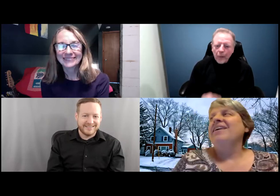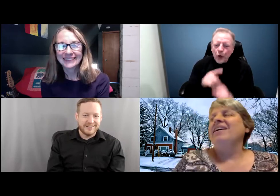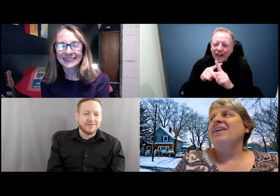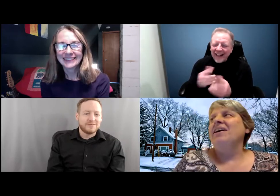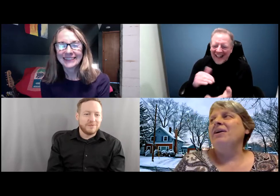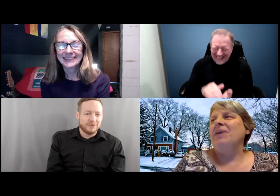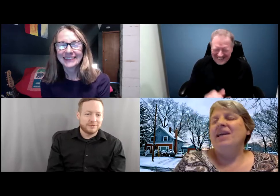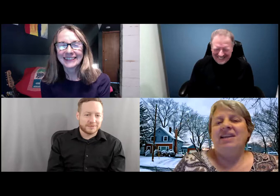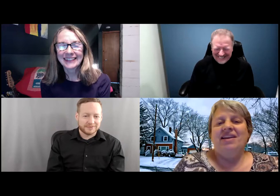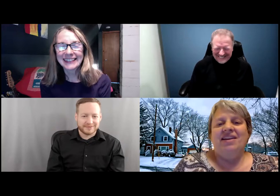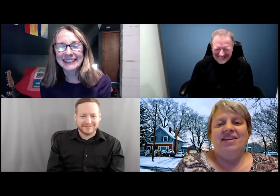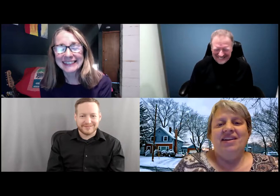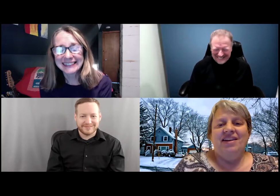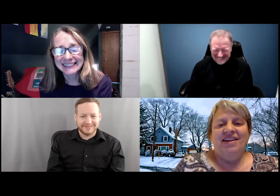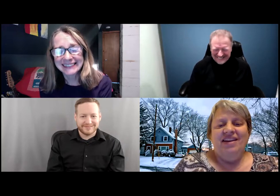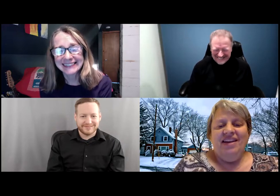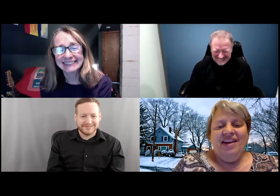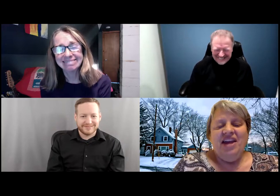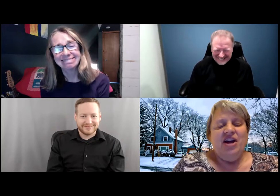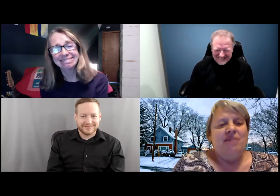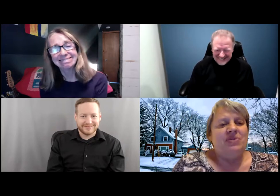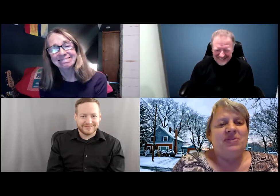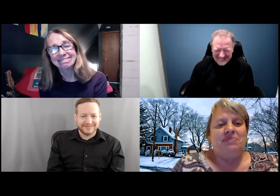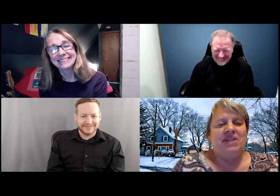You're muted again.